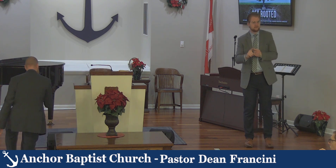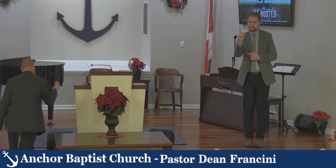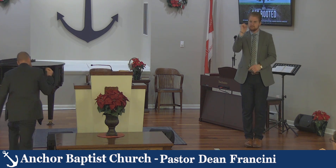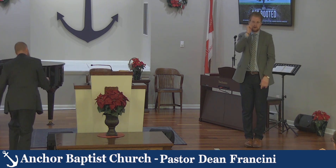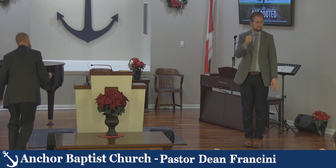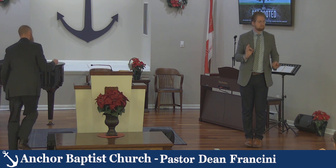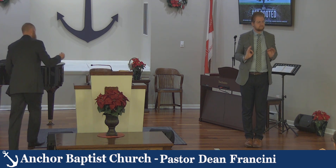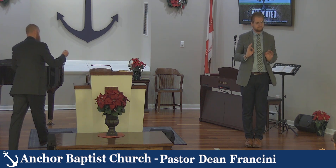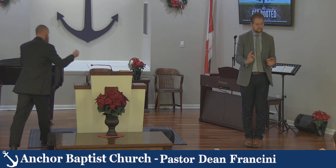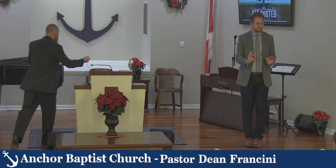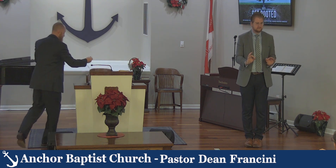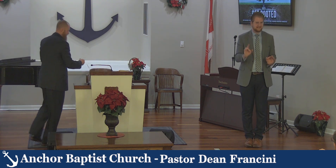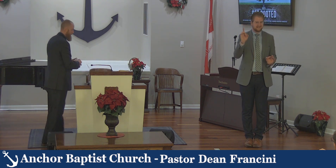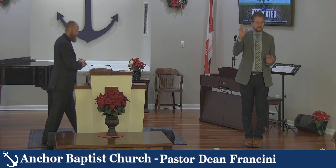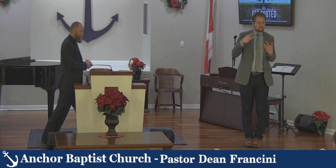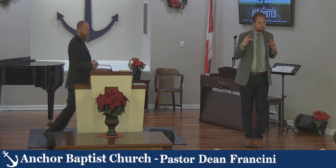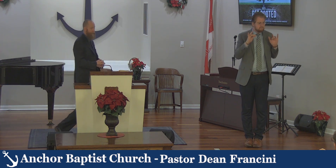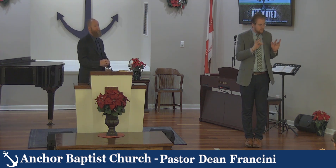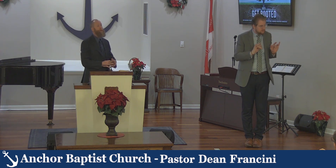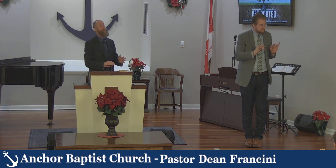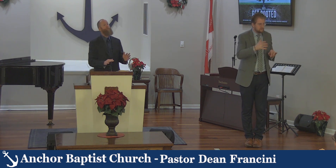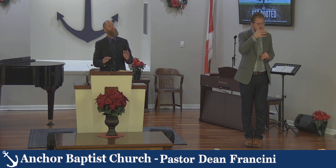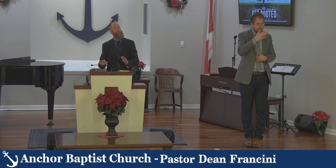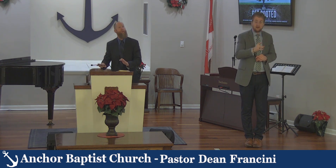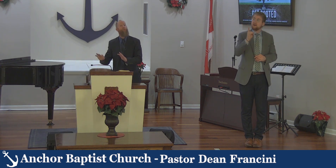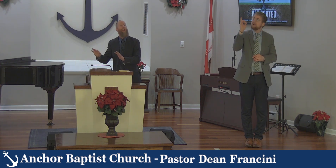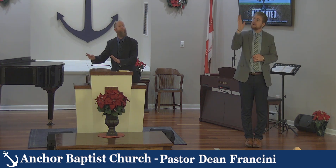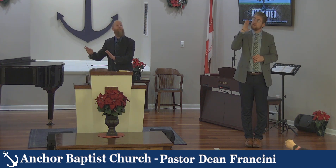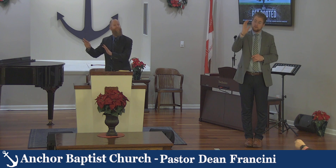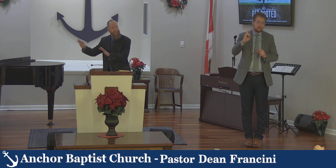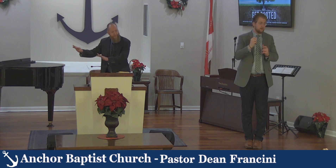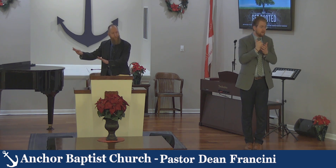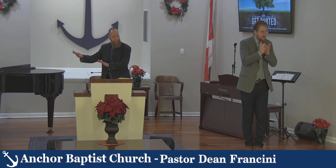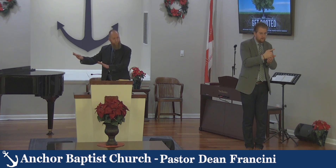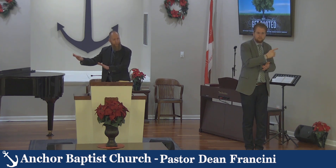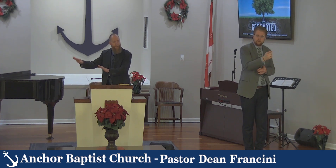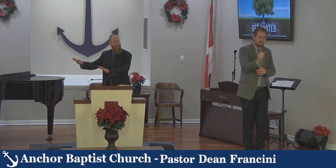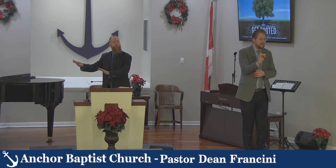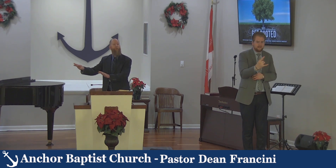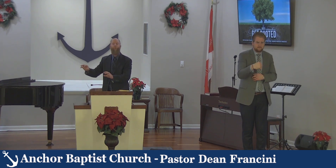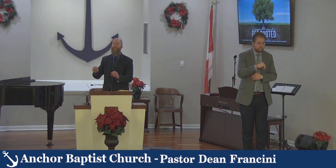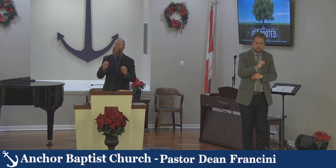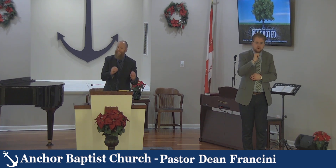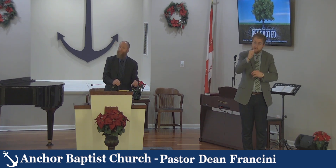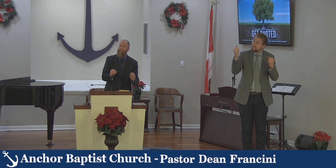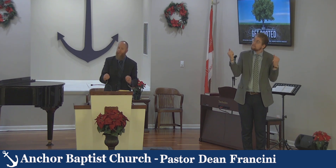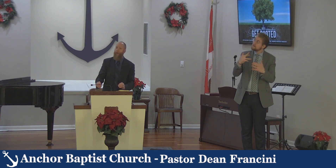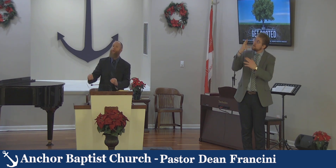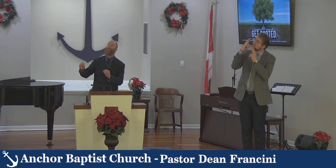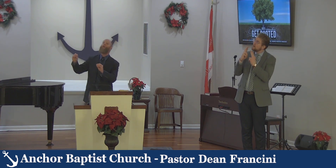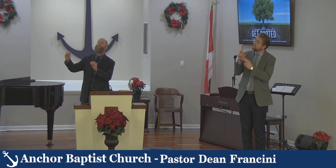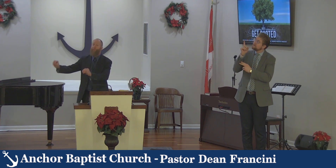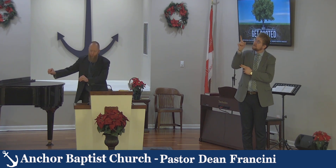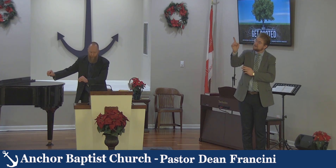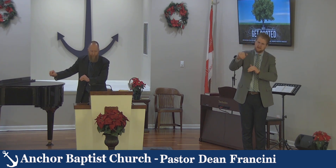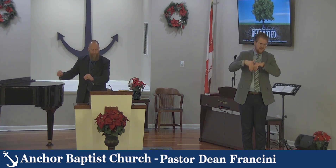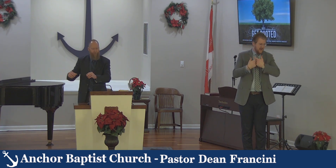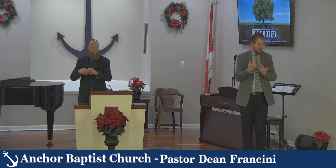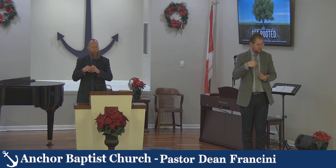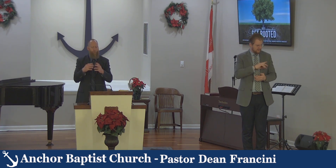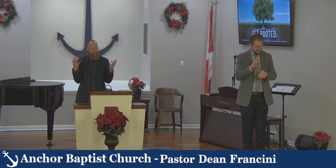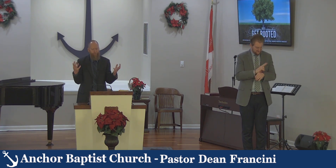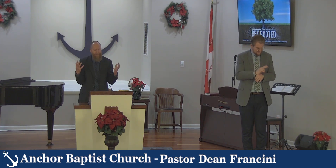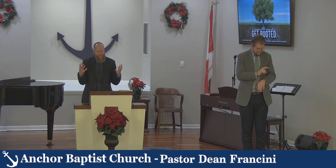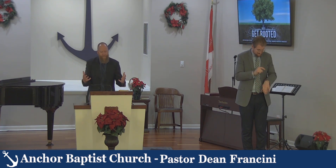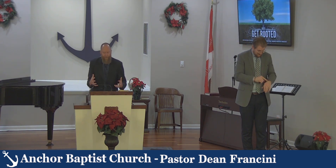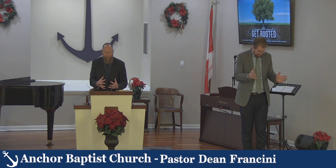the God that gifted us this time. And if we don't fear and reverence Him, how can we redeem the time for Him? So